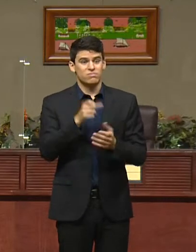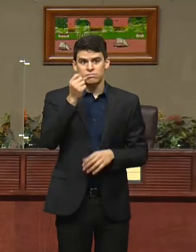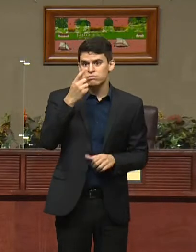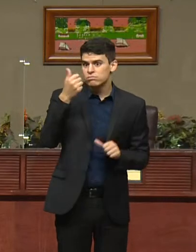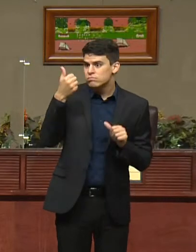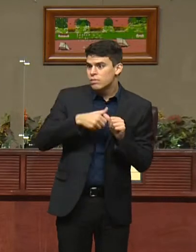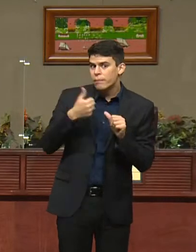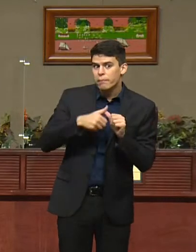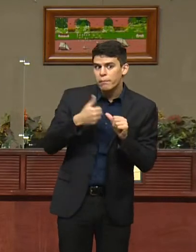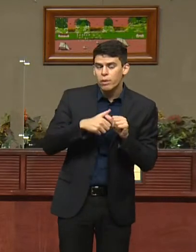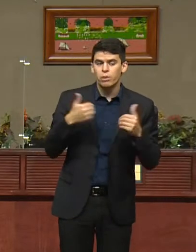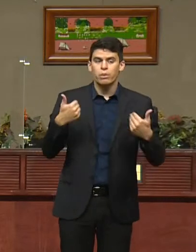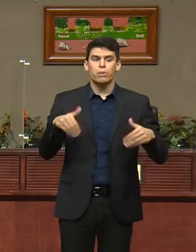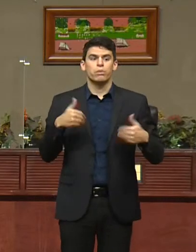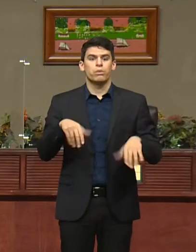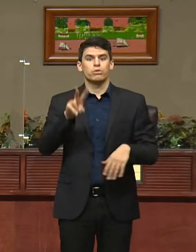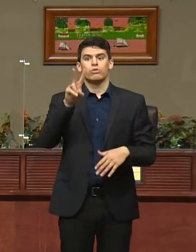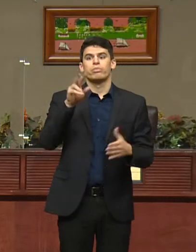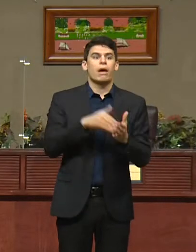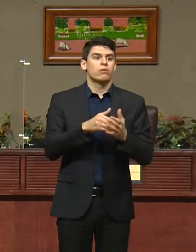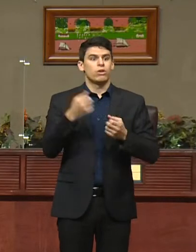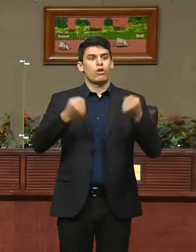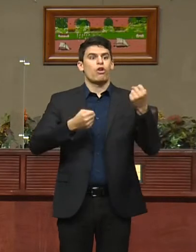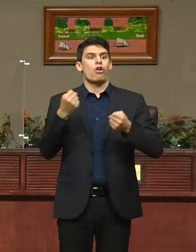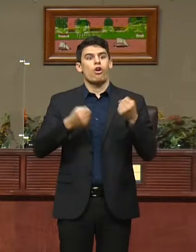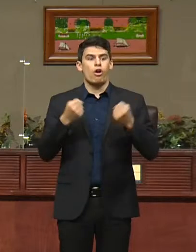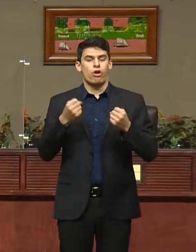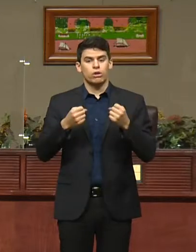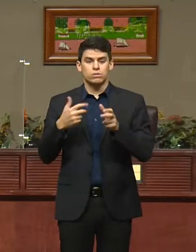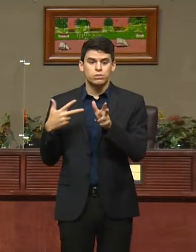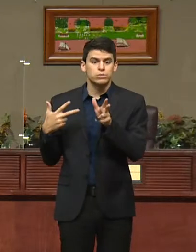cars in a space can get tricky.